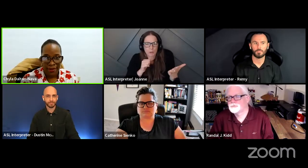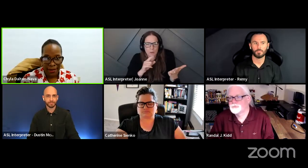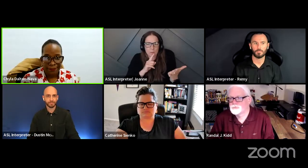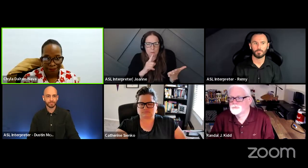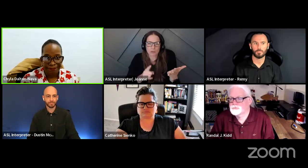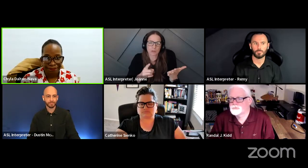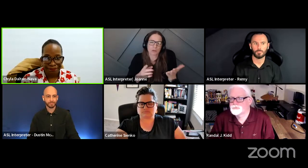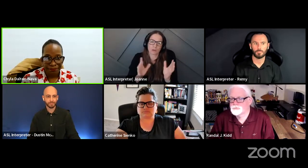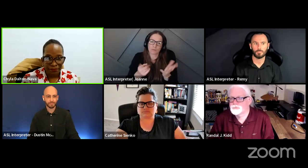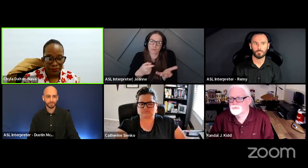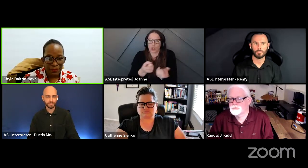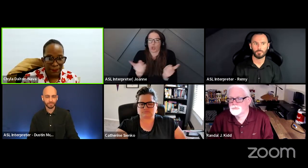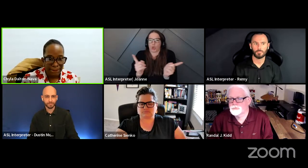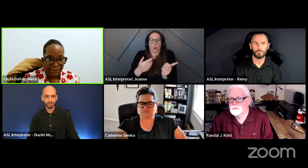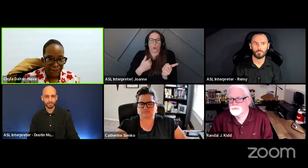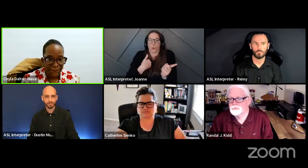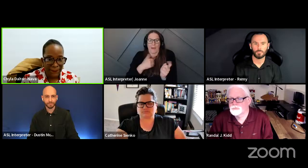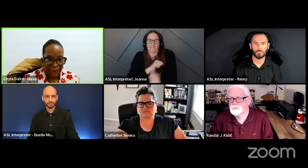want to go with that.